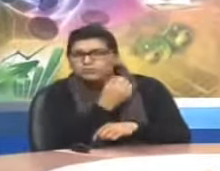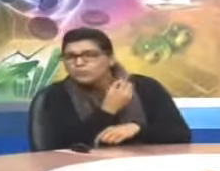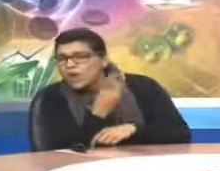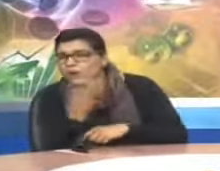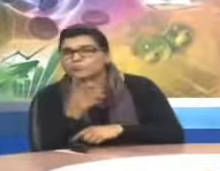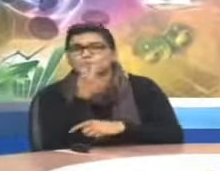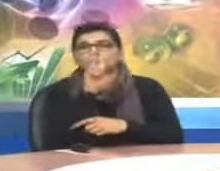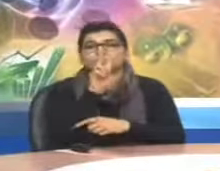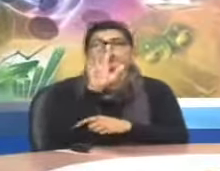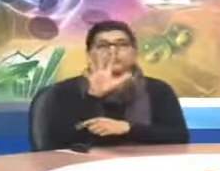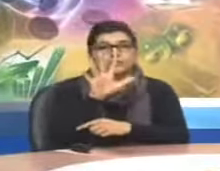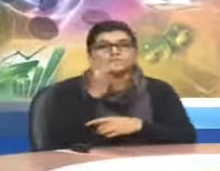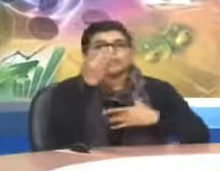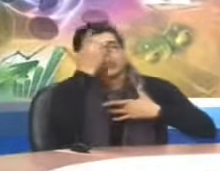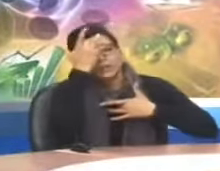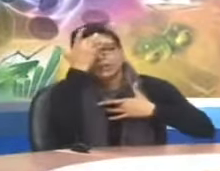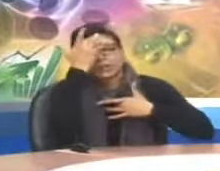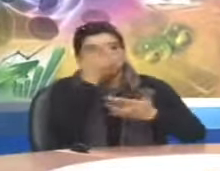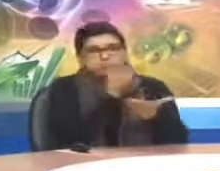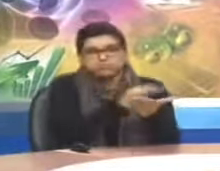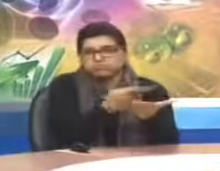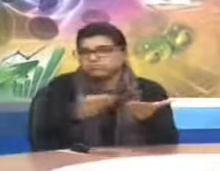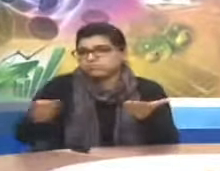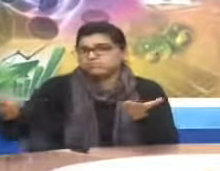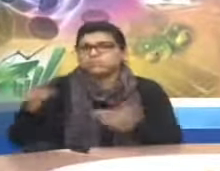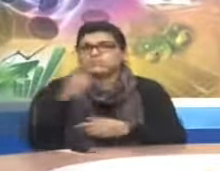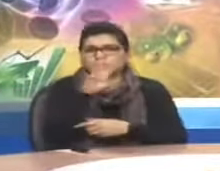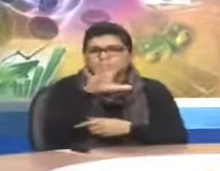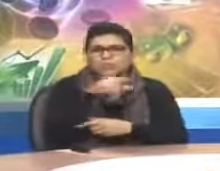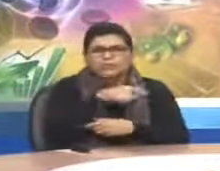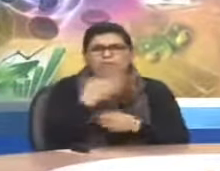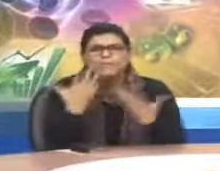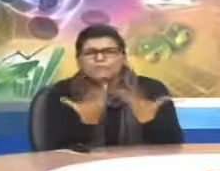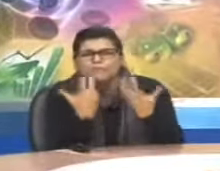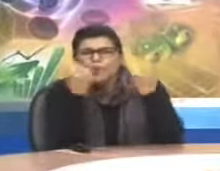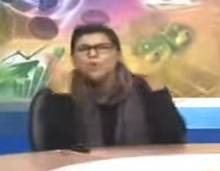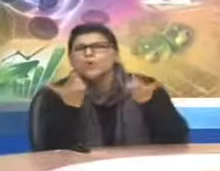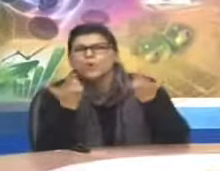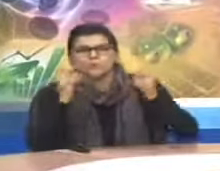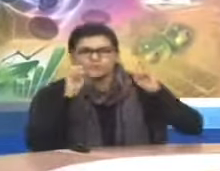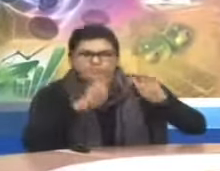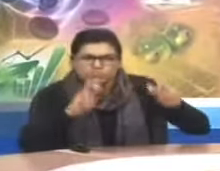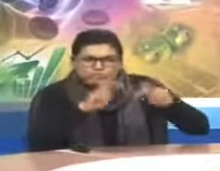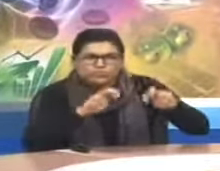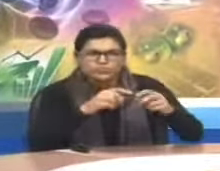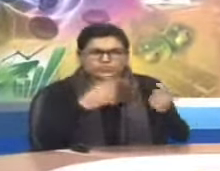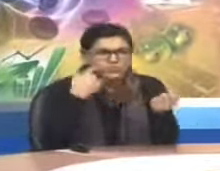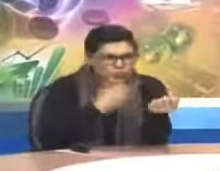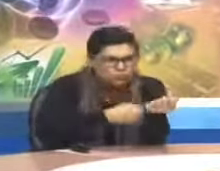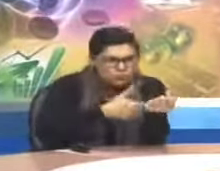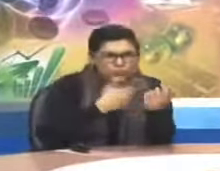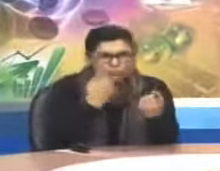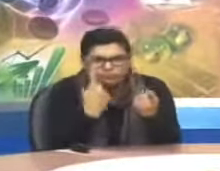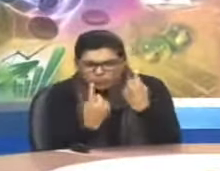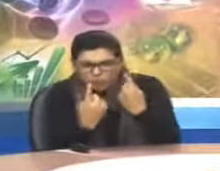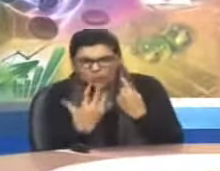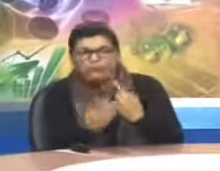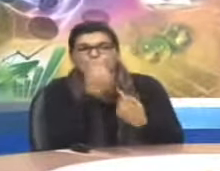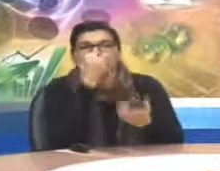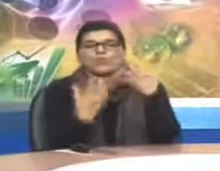report says that there are about 25 different human diseases that